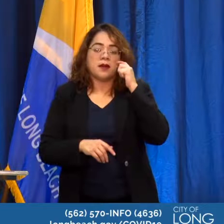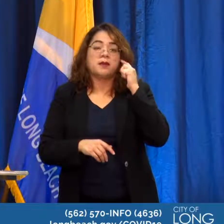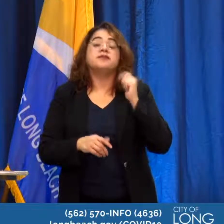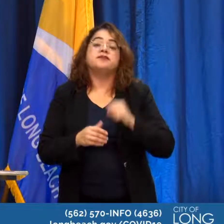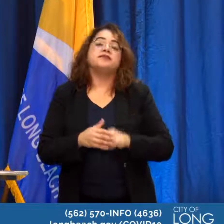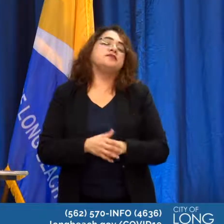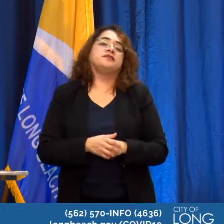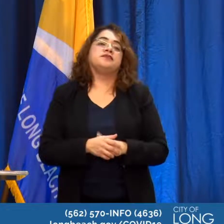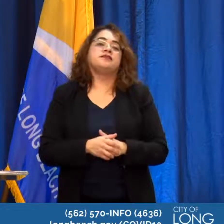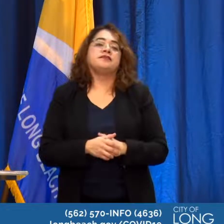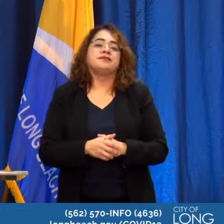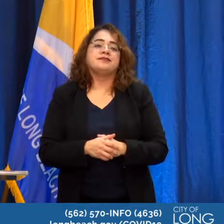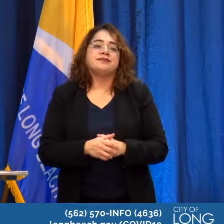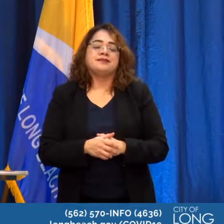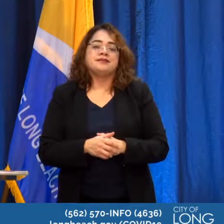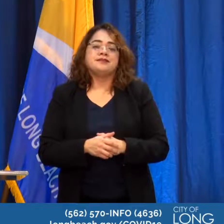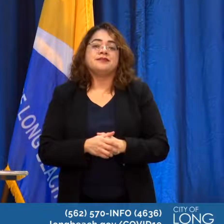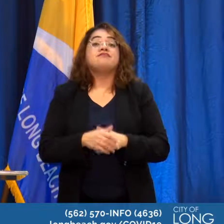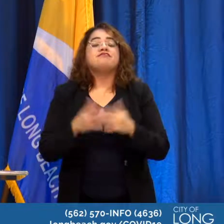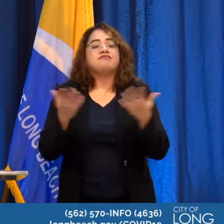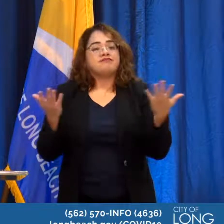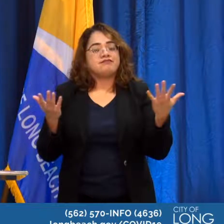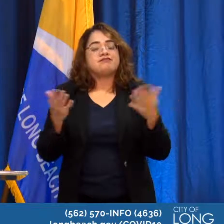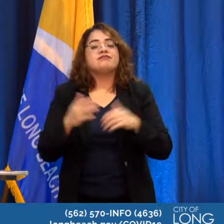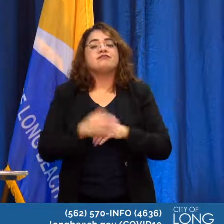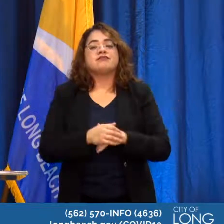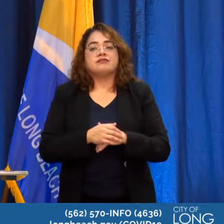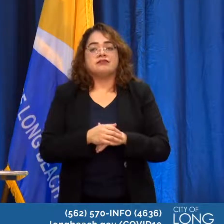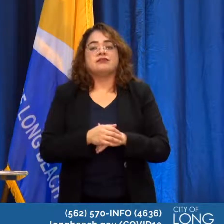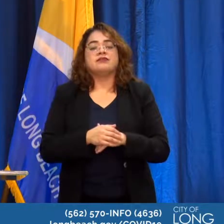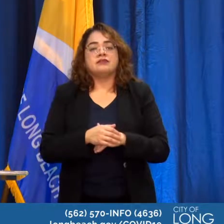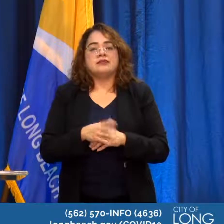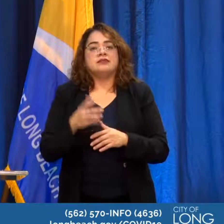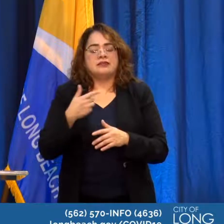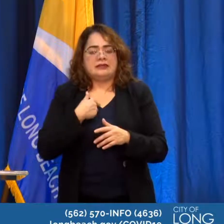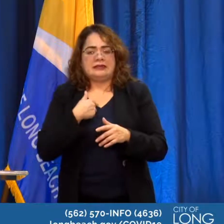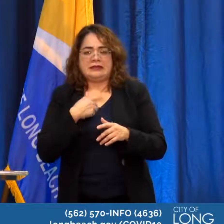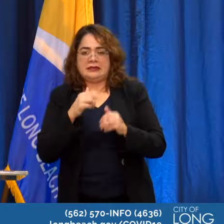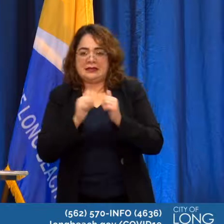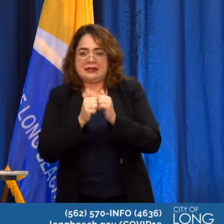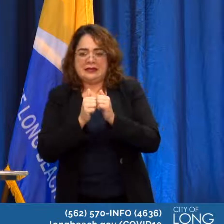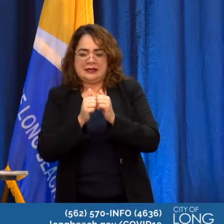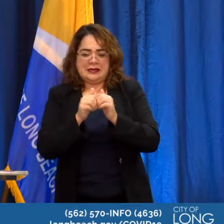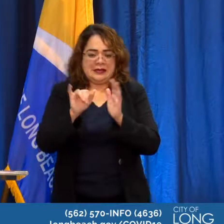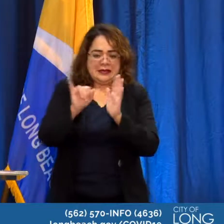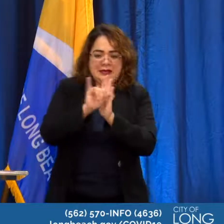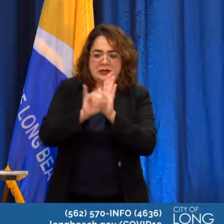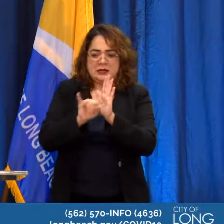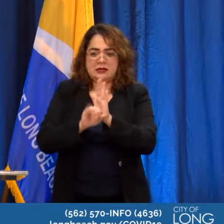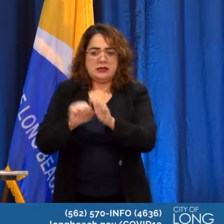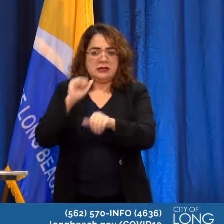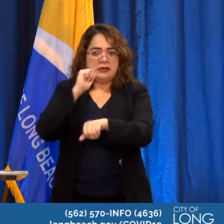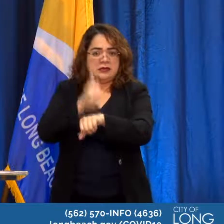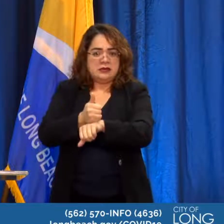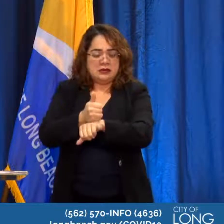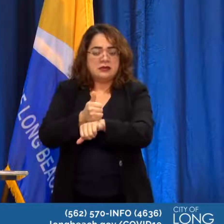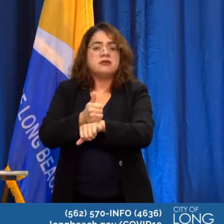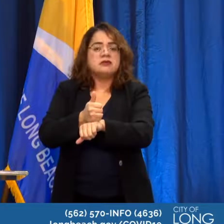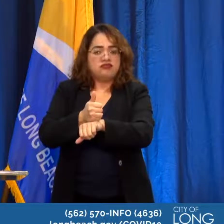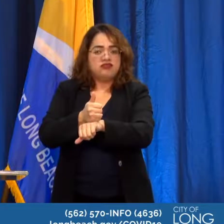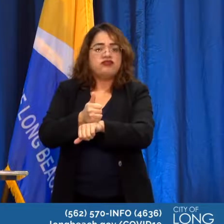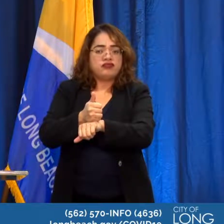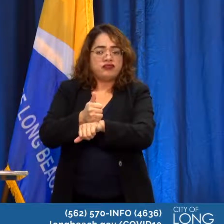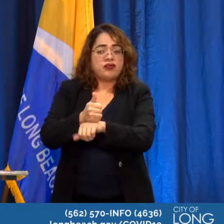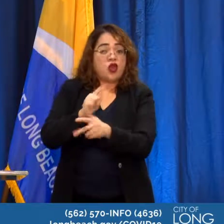Yes, so we actually have one site that is identified that we would be able to set up and begin to operate as an alternate care